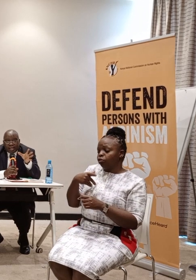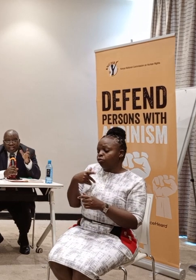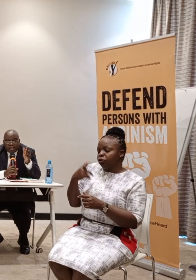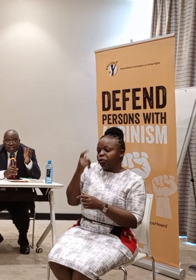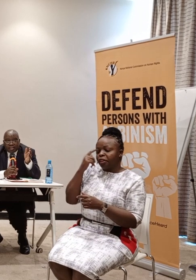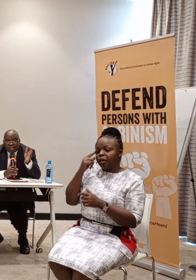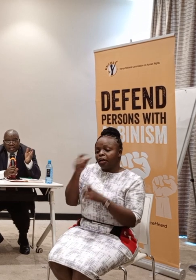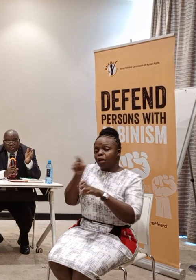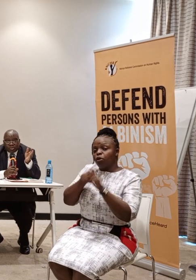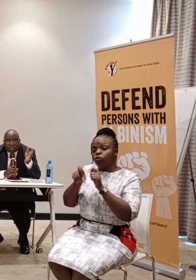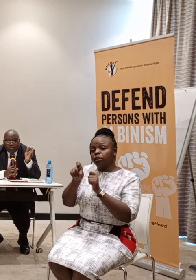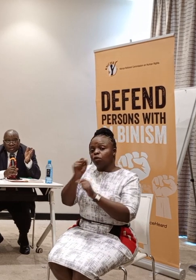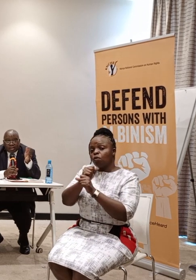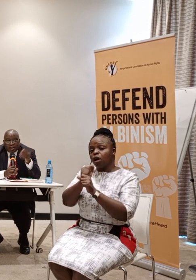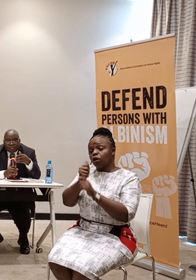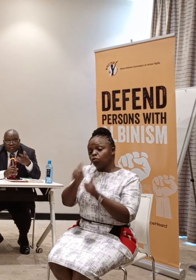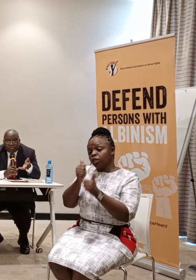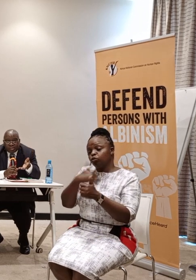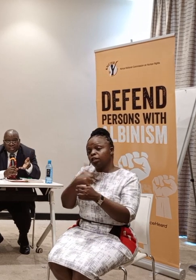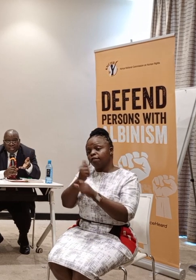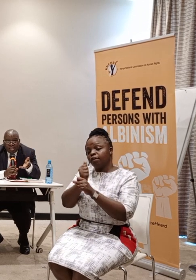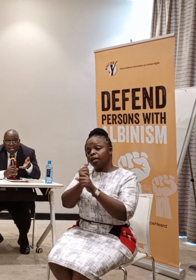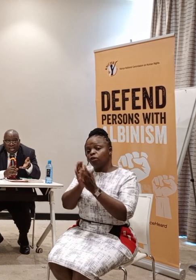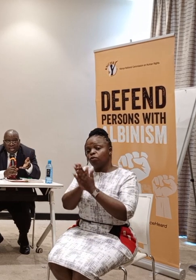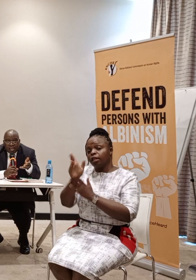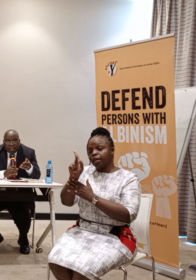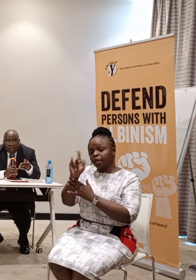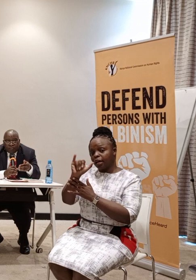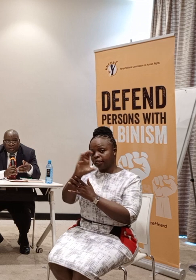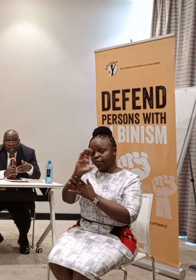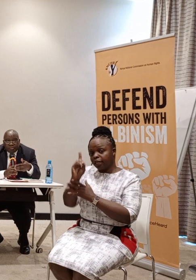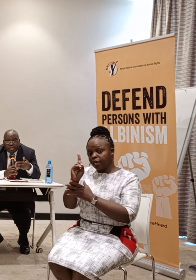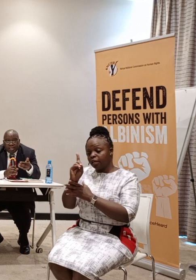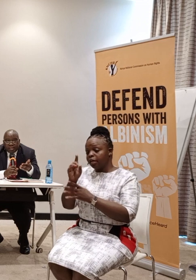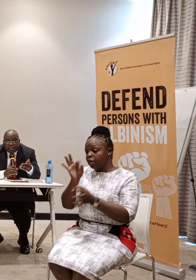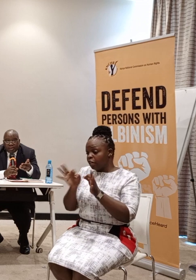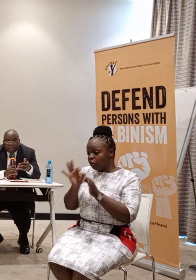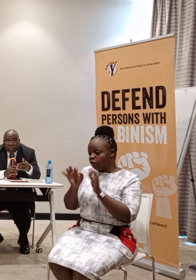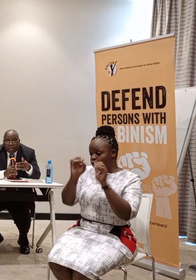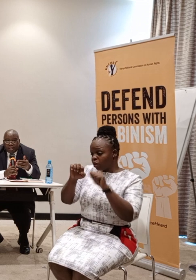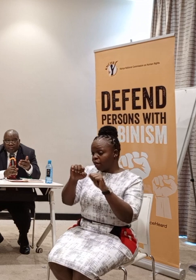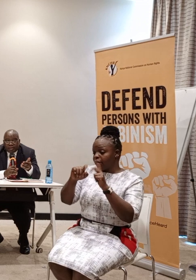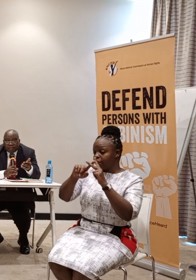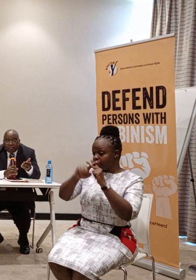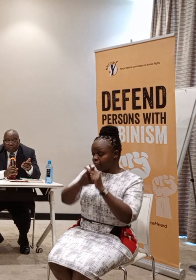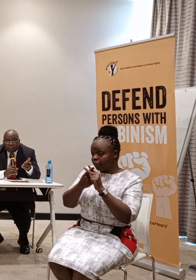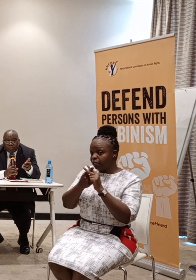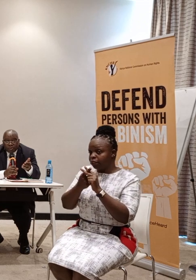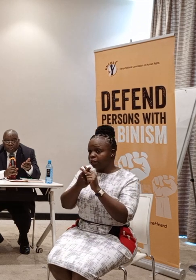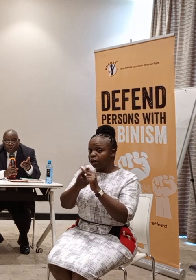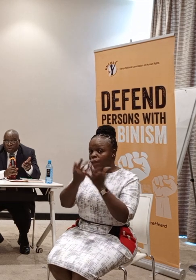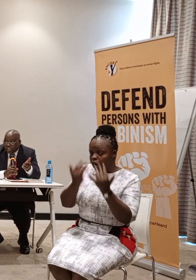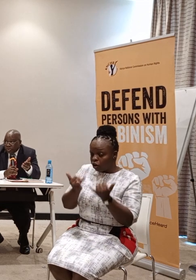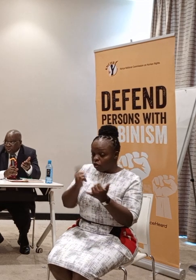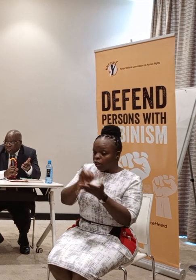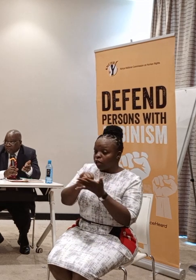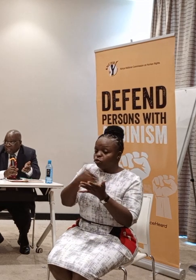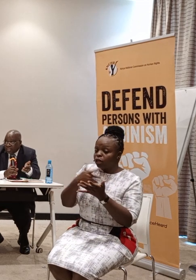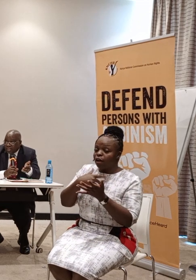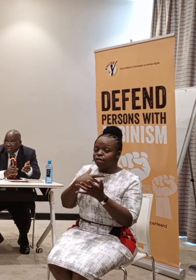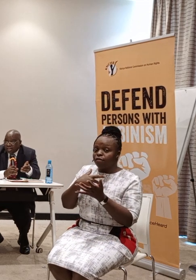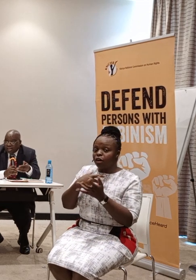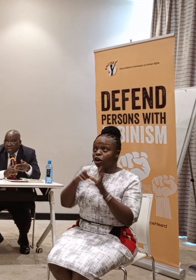the KICD, the Kenya Institute of Curriculum Development, if we can begin now that we have content on